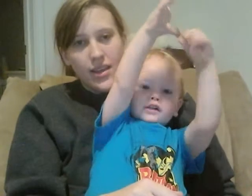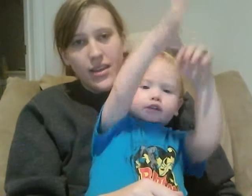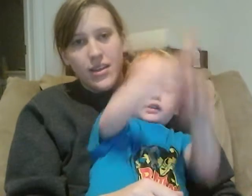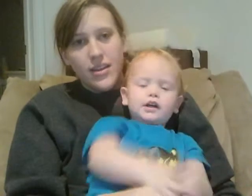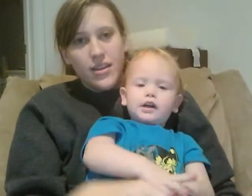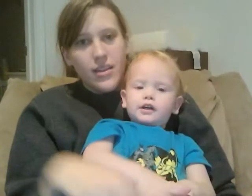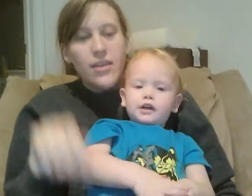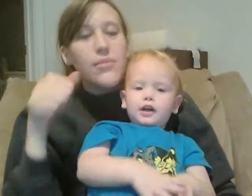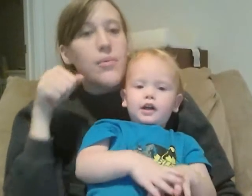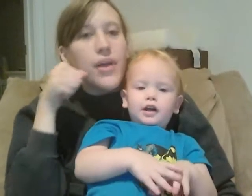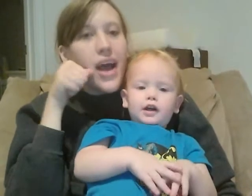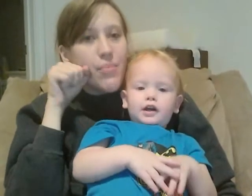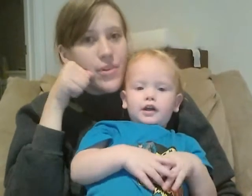Cake. Remember apple?